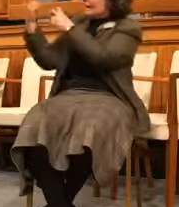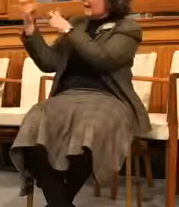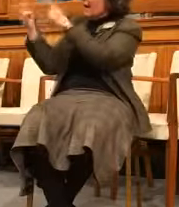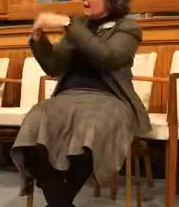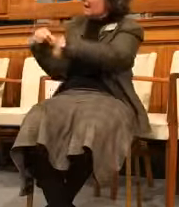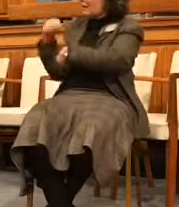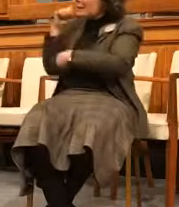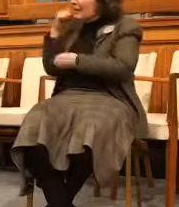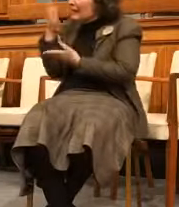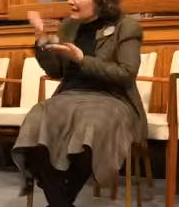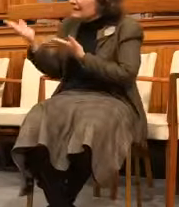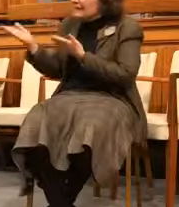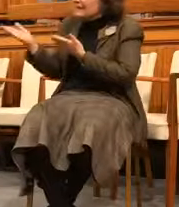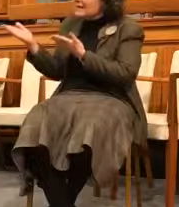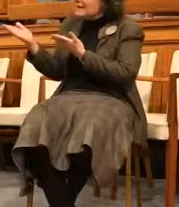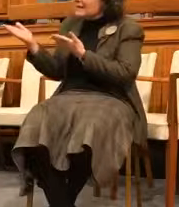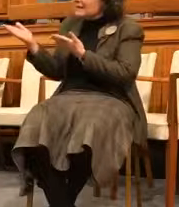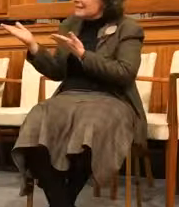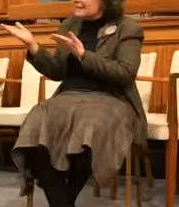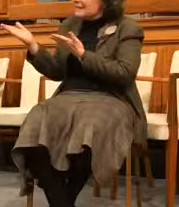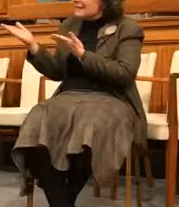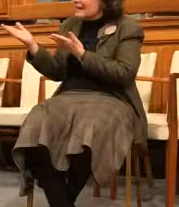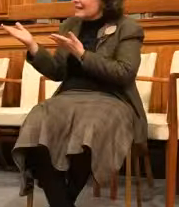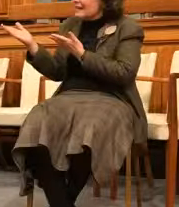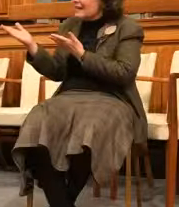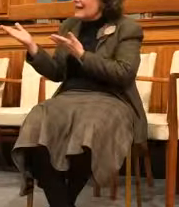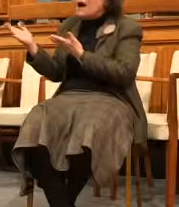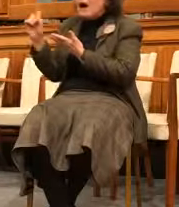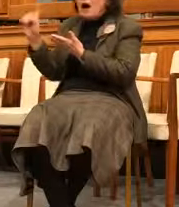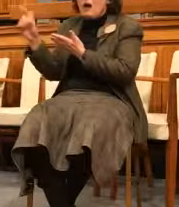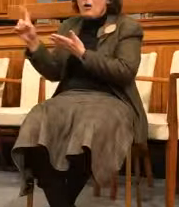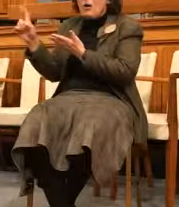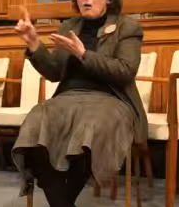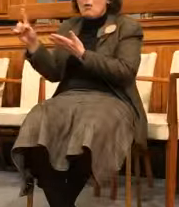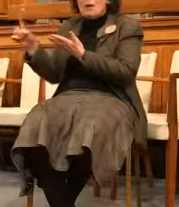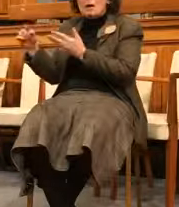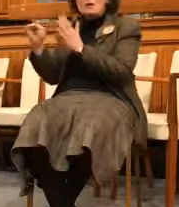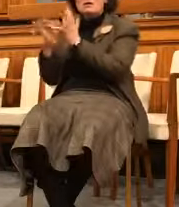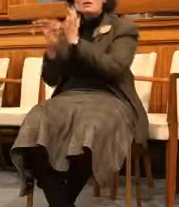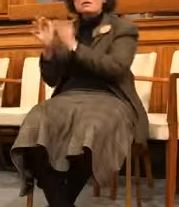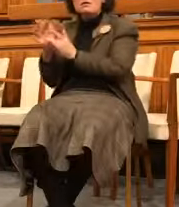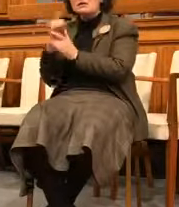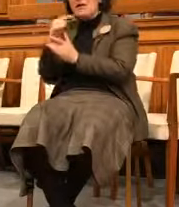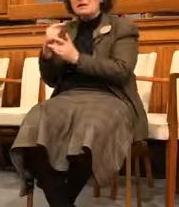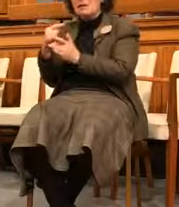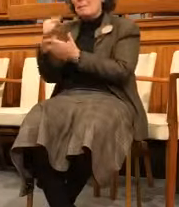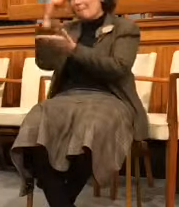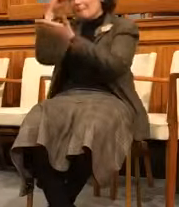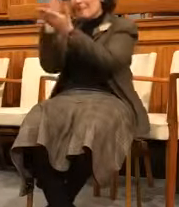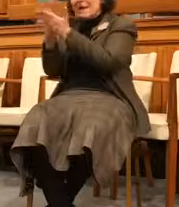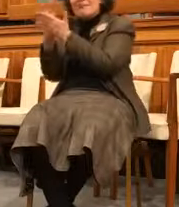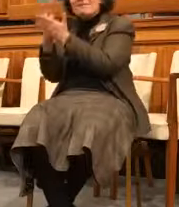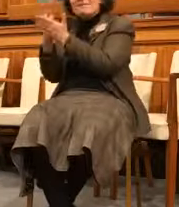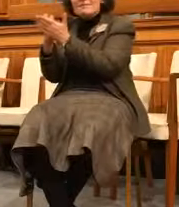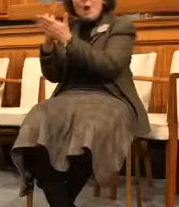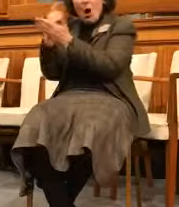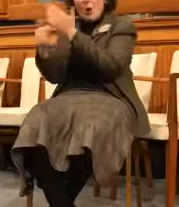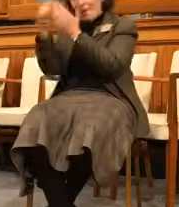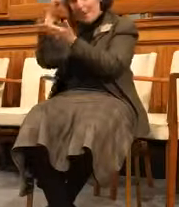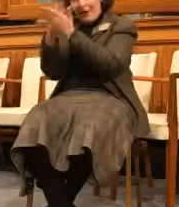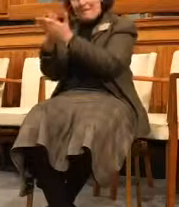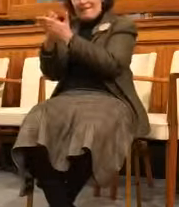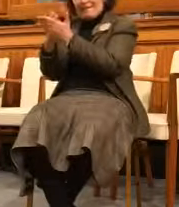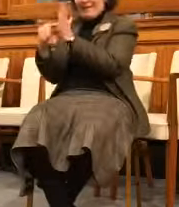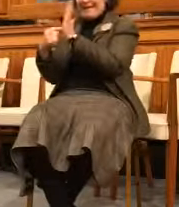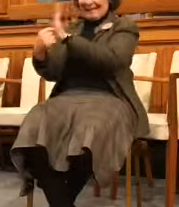sure? You need a warrant, an authority for your faith. And that's what I'm trying to point out to you